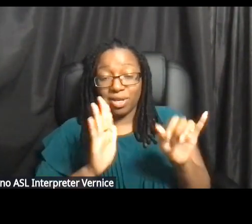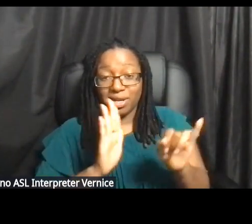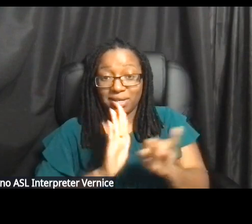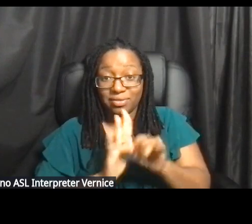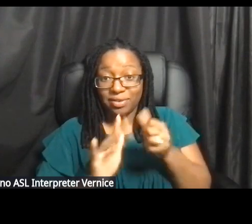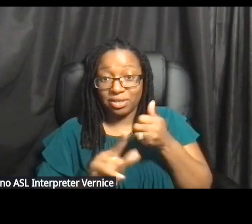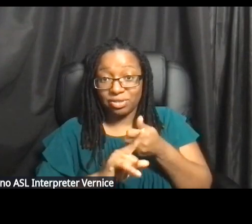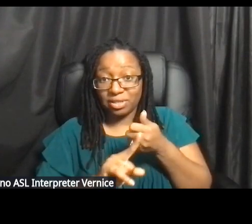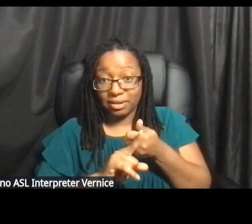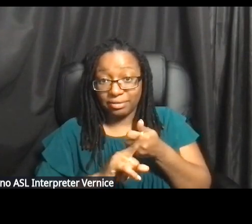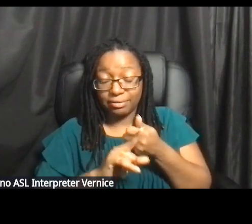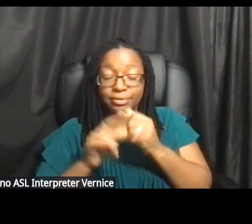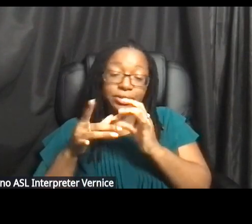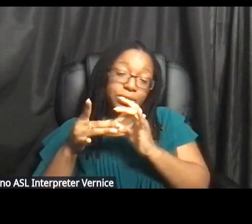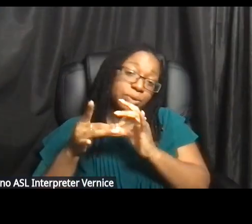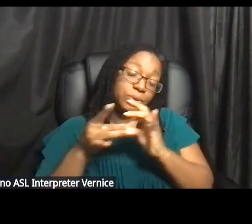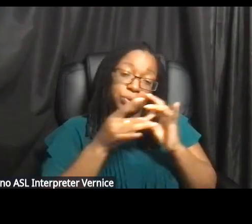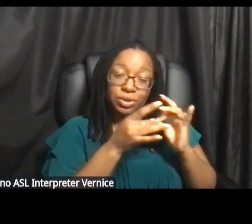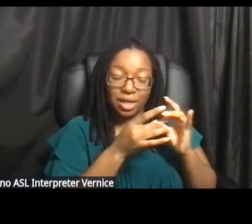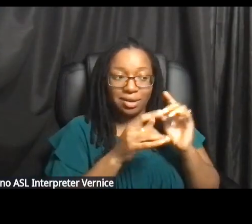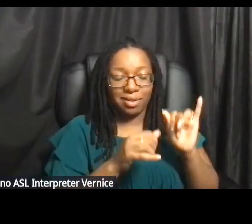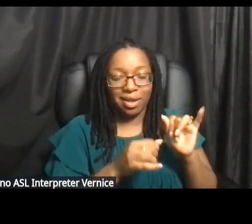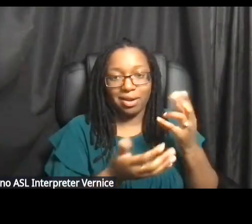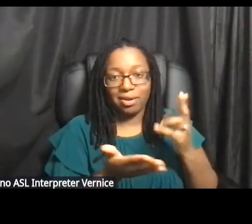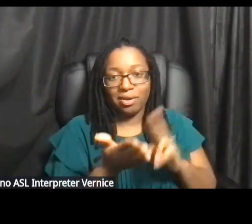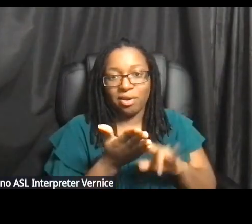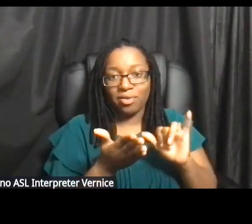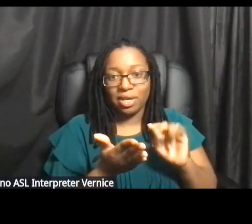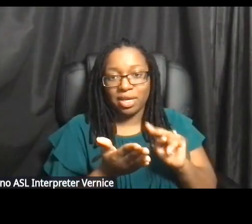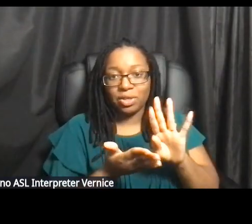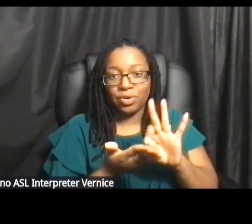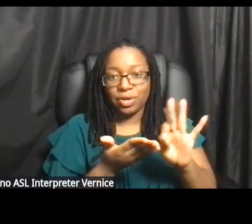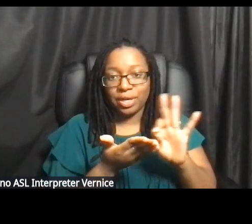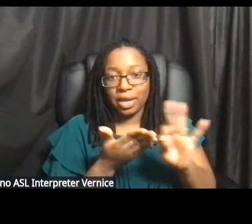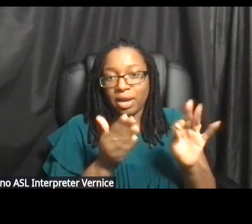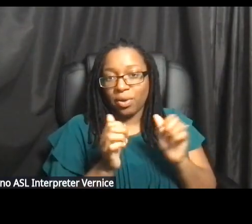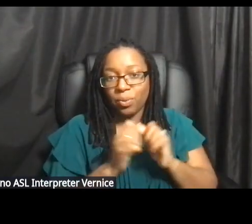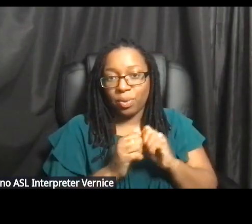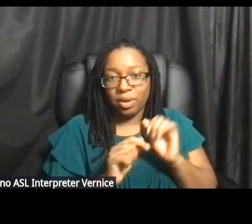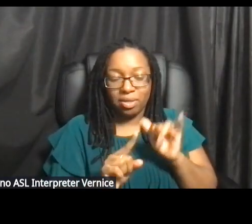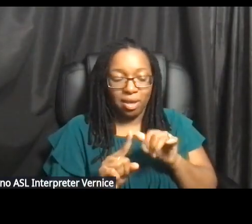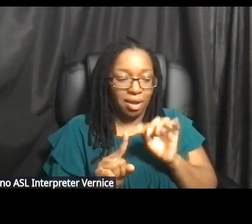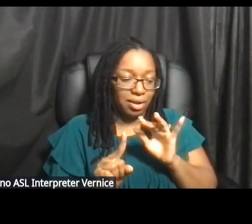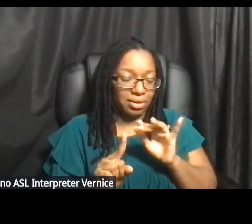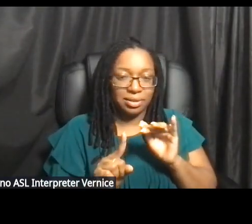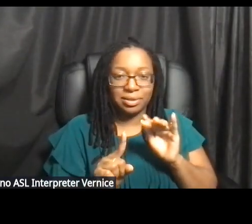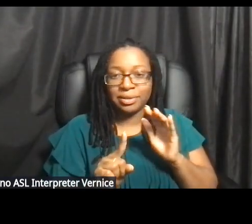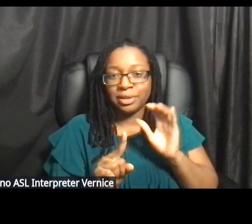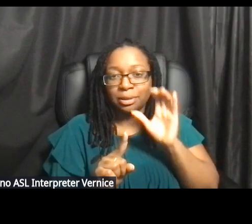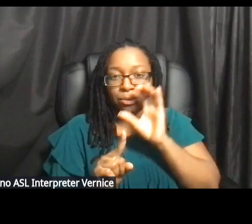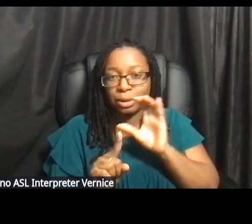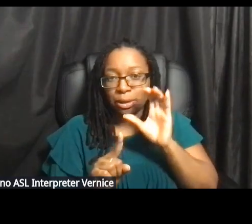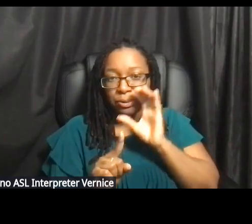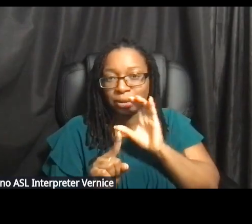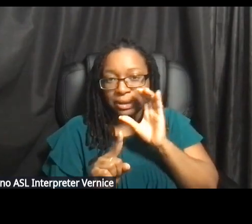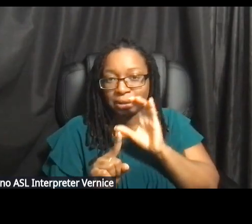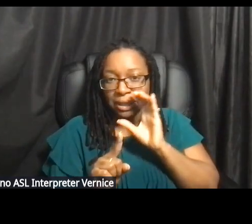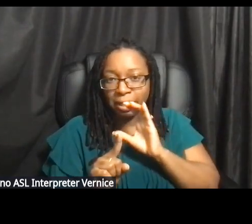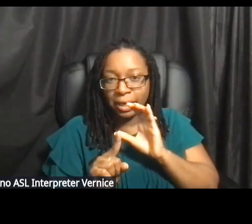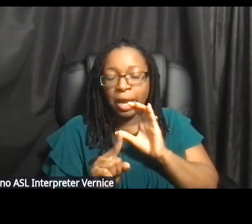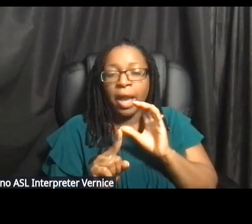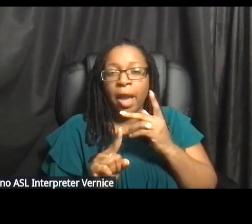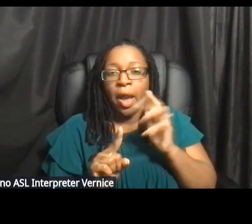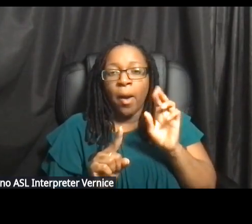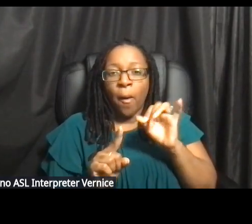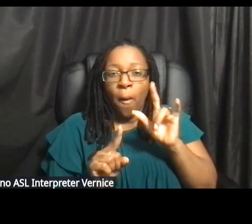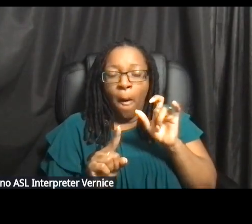You've associated that login to your account with that browsing profile. If someone is watching over your